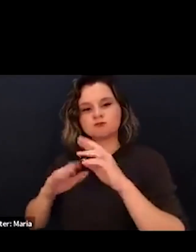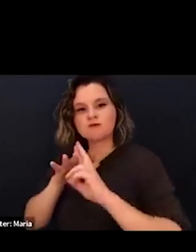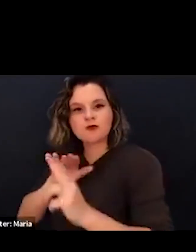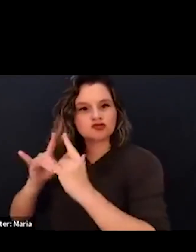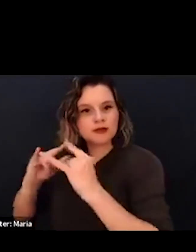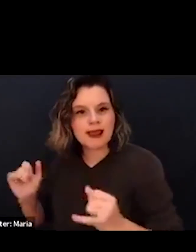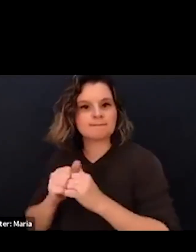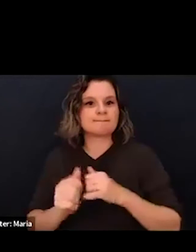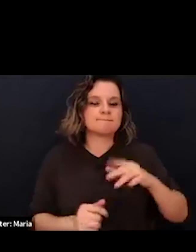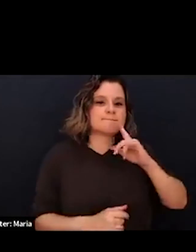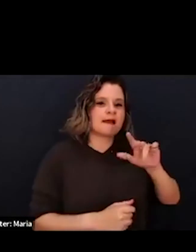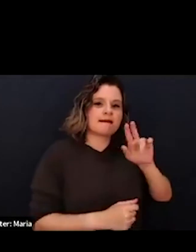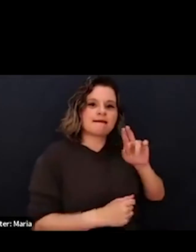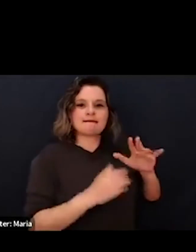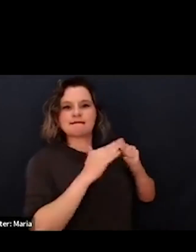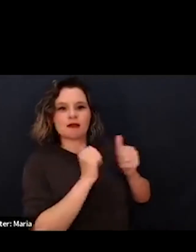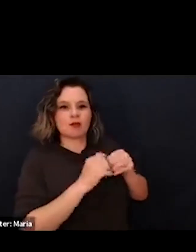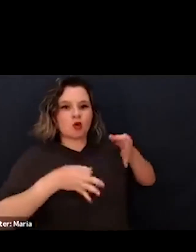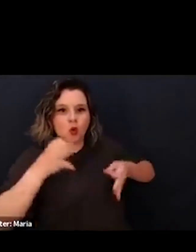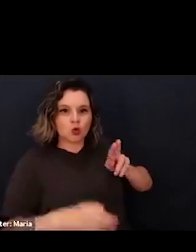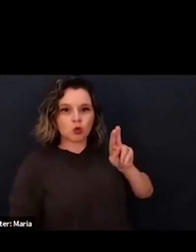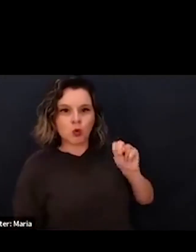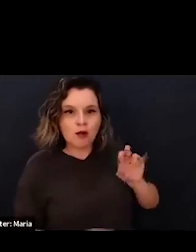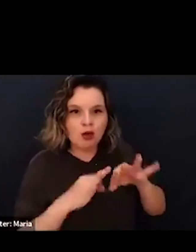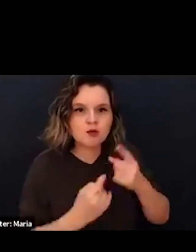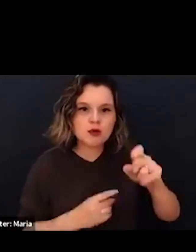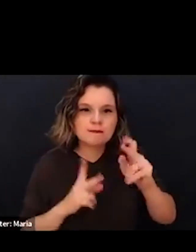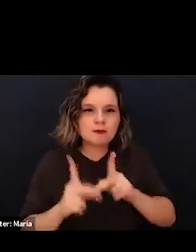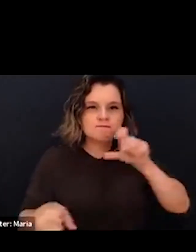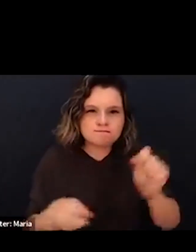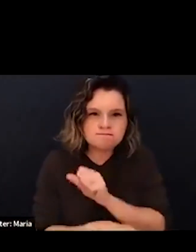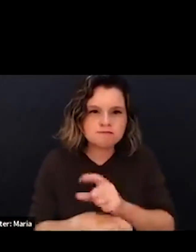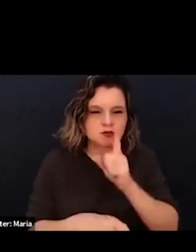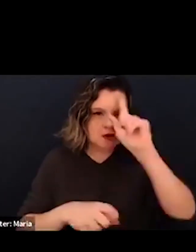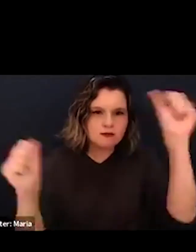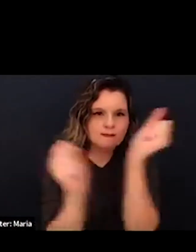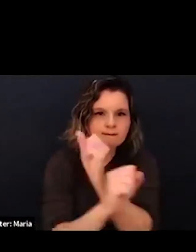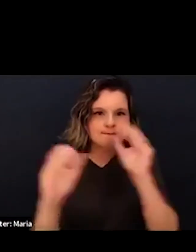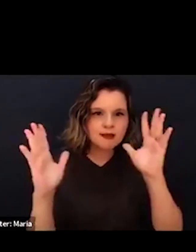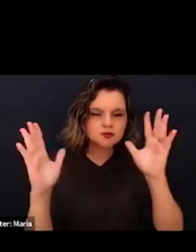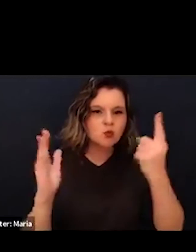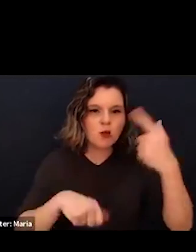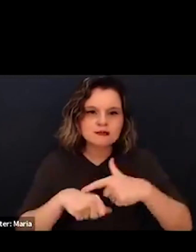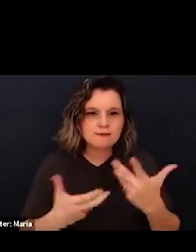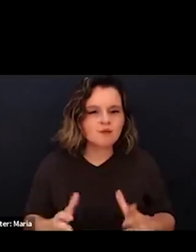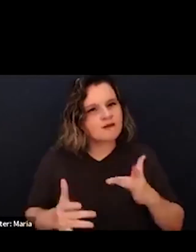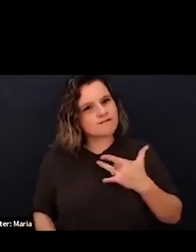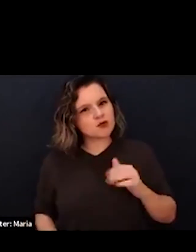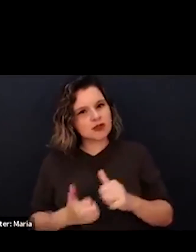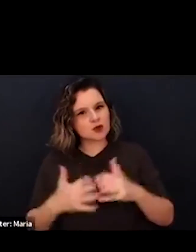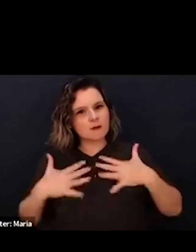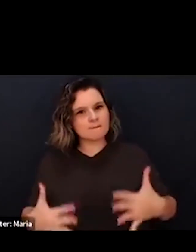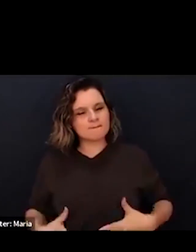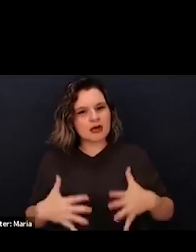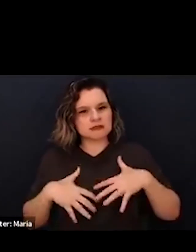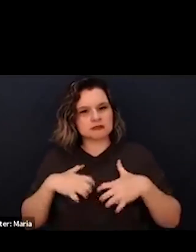room, nightclub, alleyway, courtroom, UN office. We need people to truly try and imagine, once and for all, what it feels like to have your body splintered,